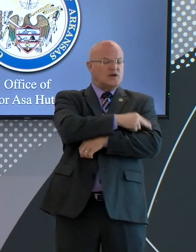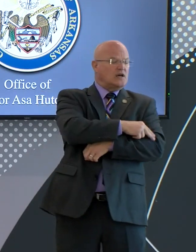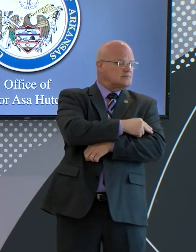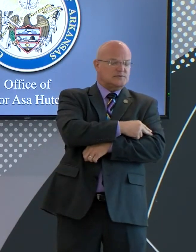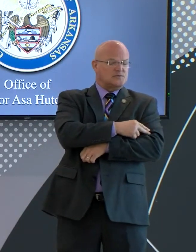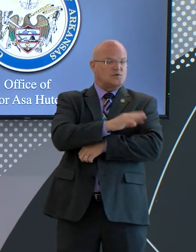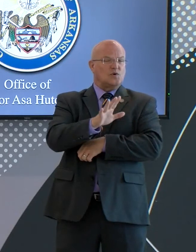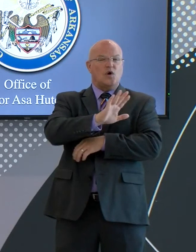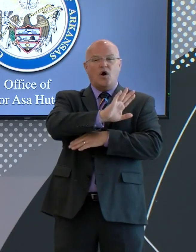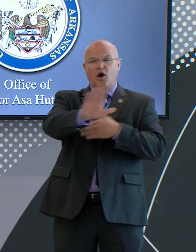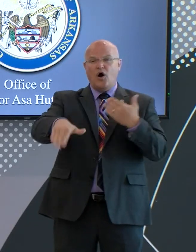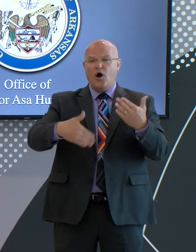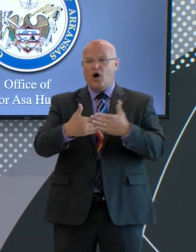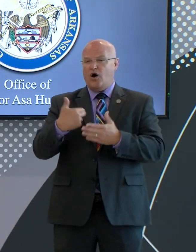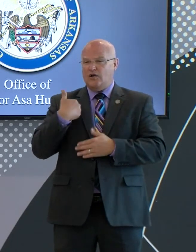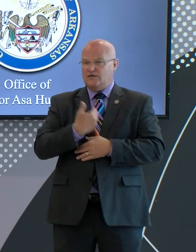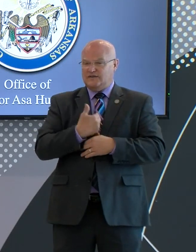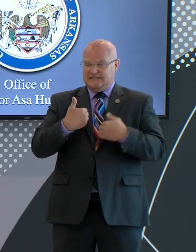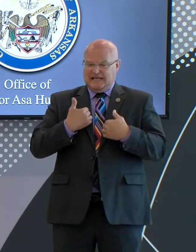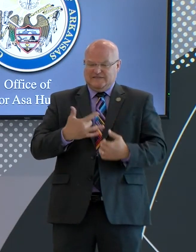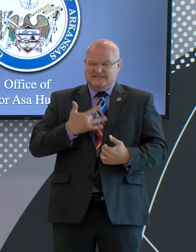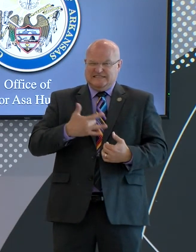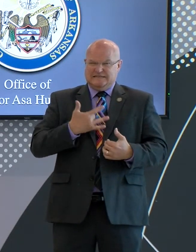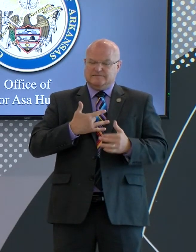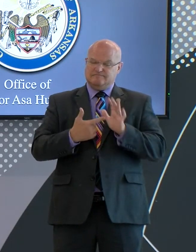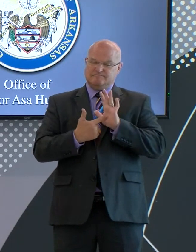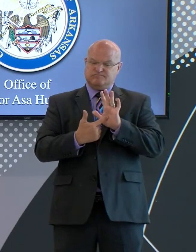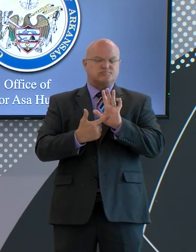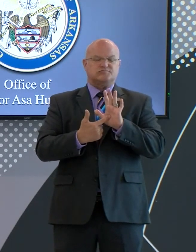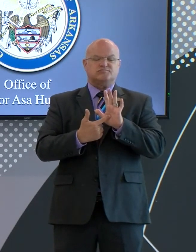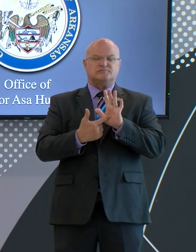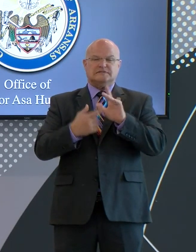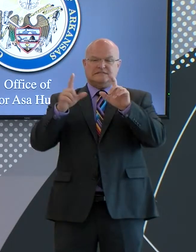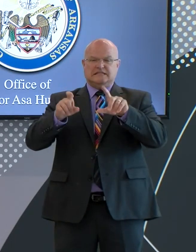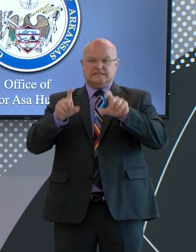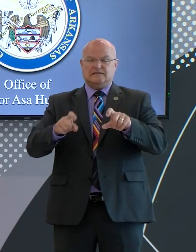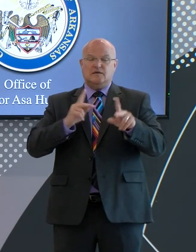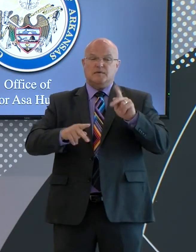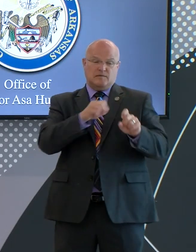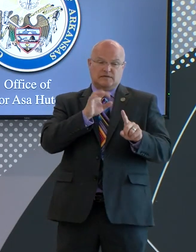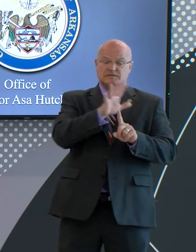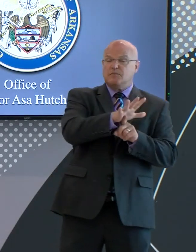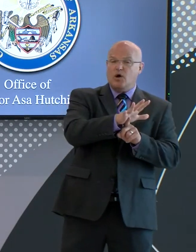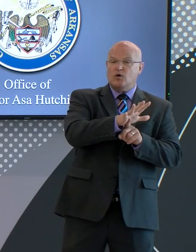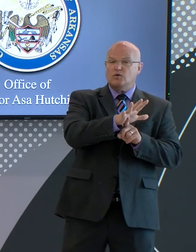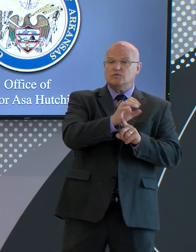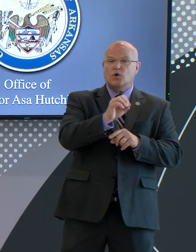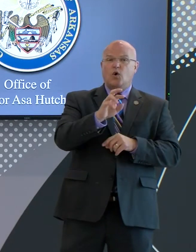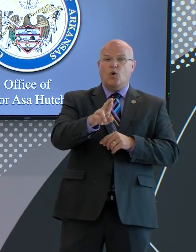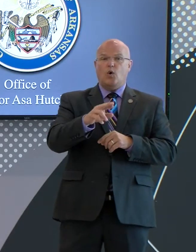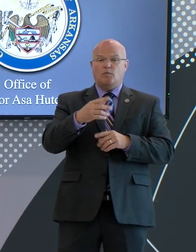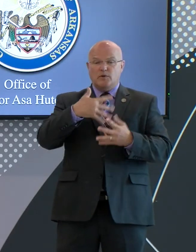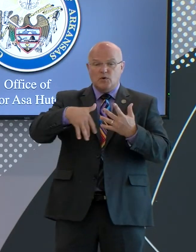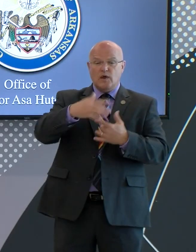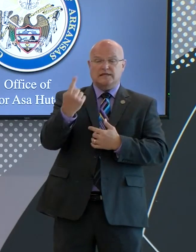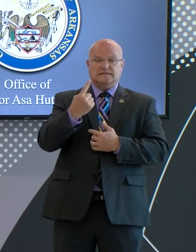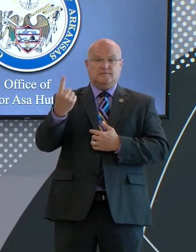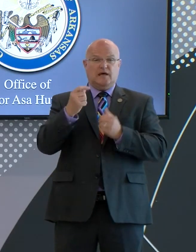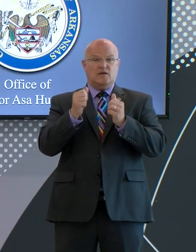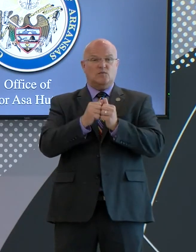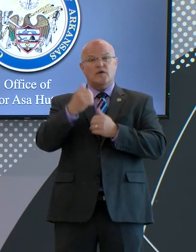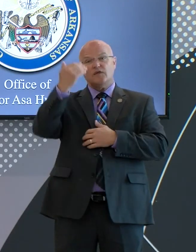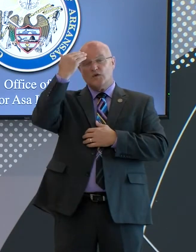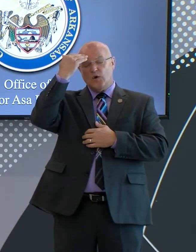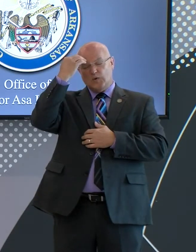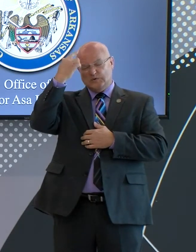also all of us, those who have symptoms coming in to get tested, those who have been exposed, or have been around someone with a